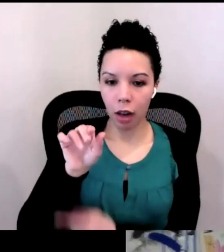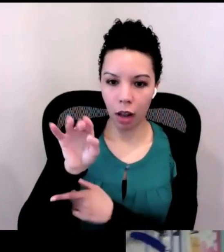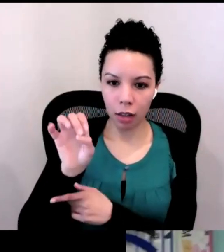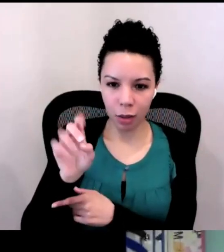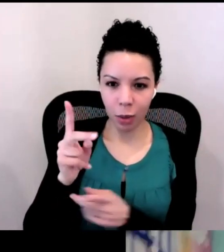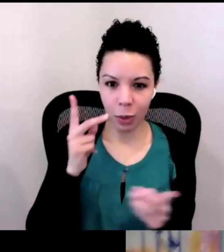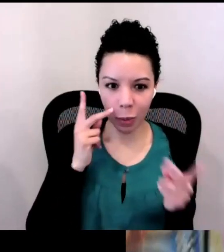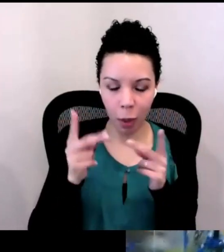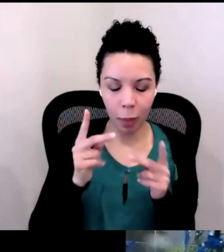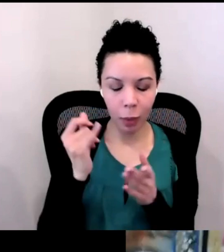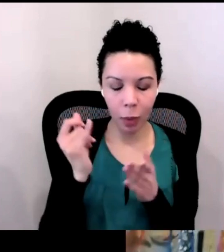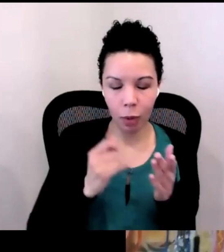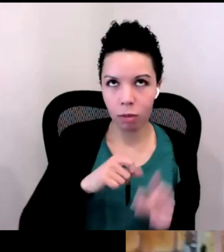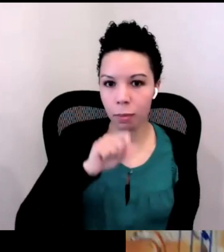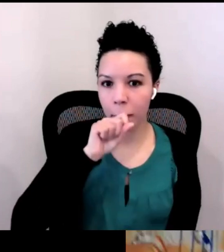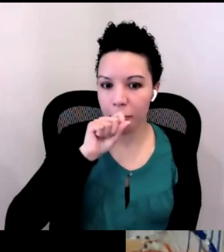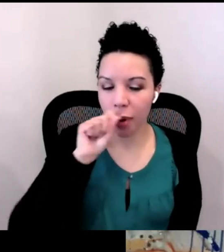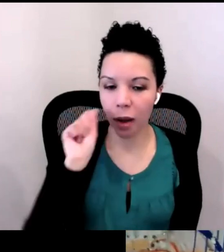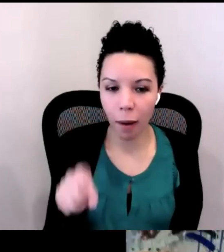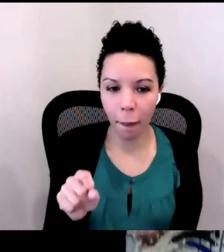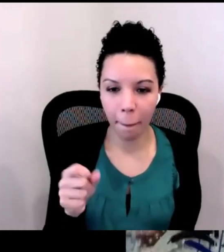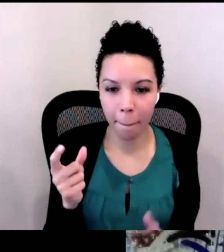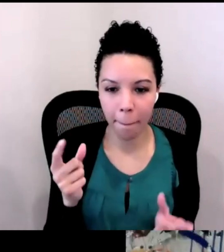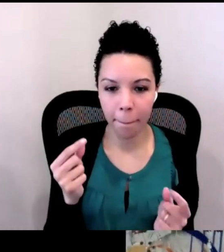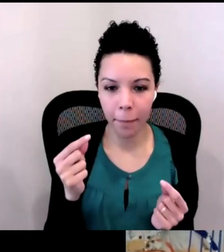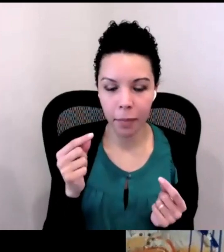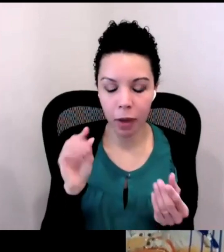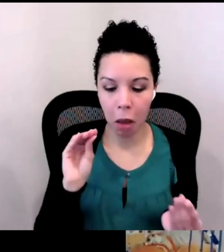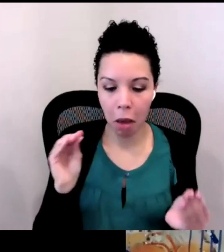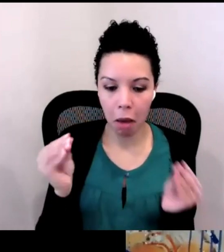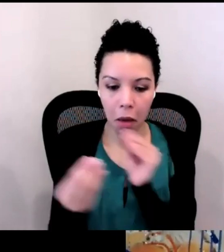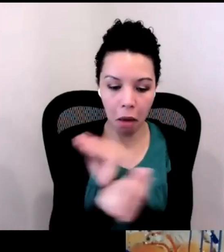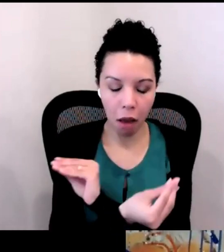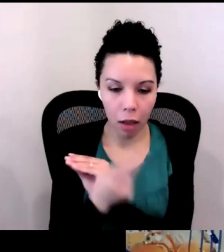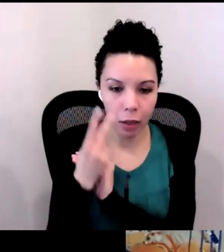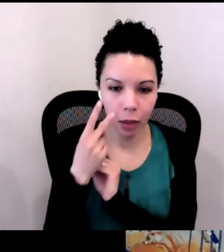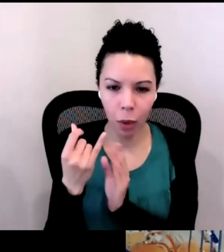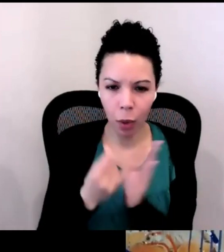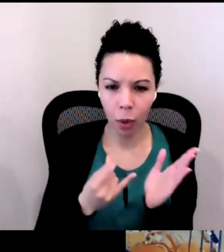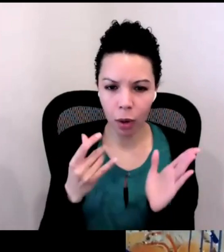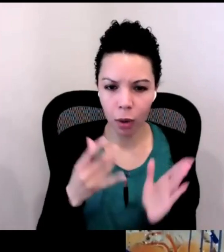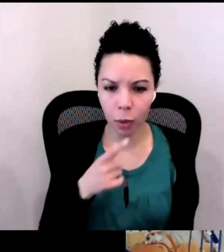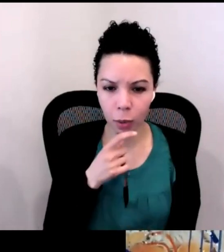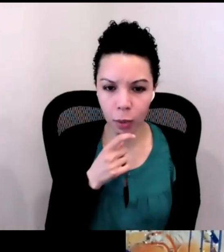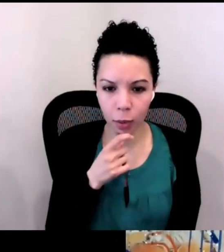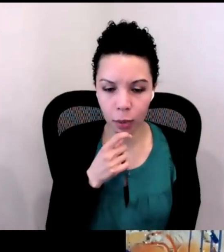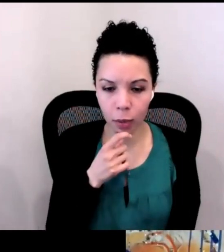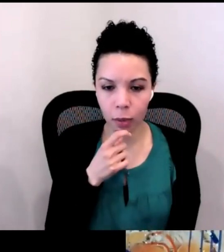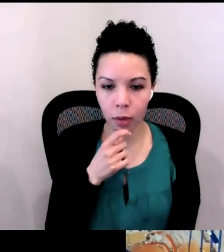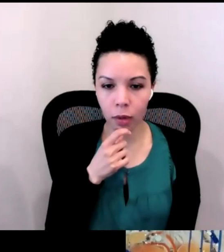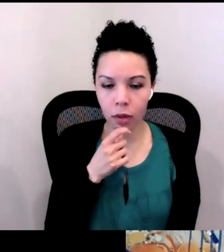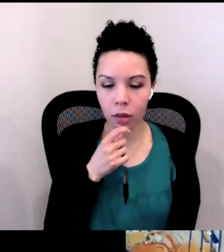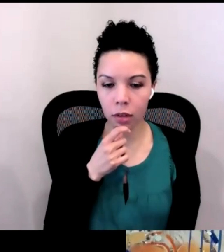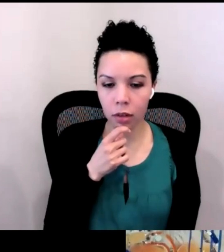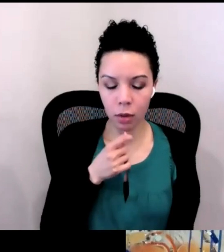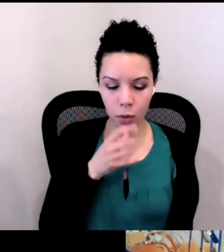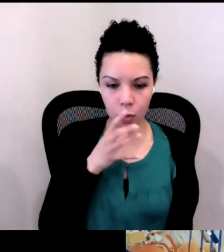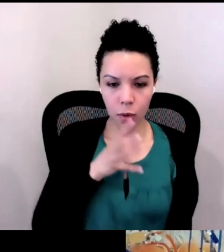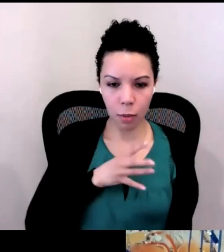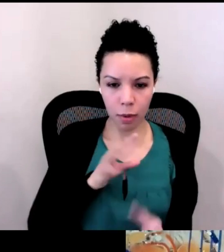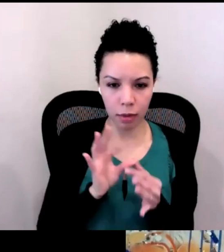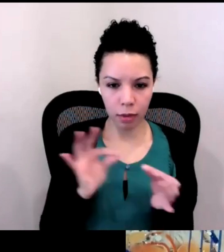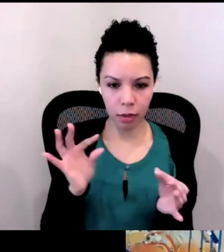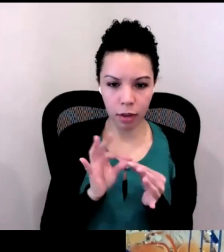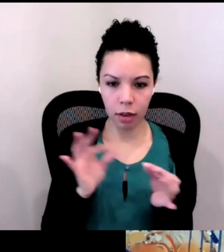And what's so cool is that I flipped it over to see who the artist was. And it was a woman who said, you know, I